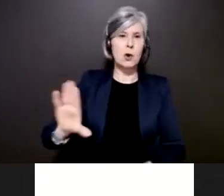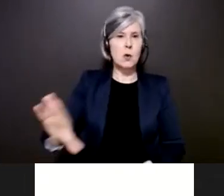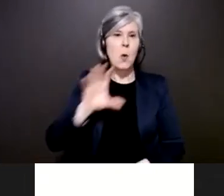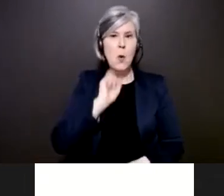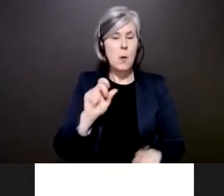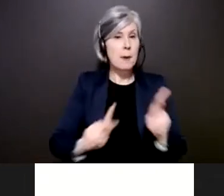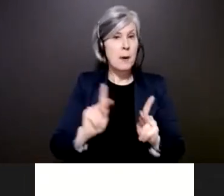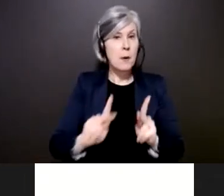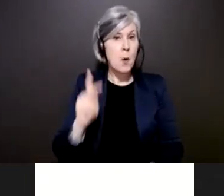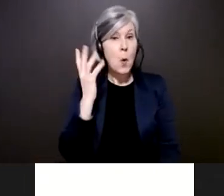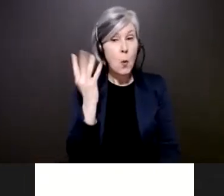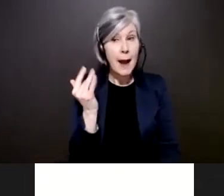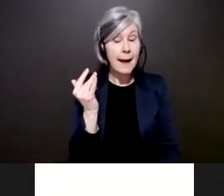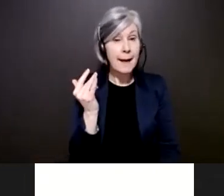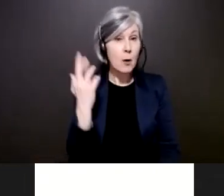Just because of their age.